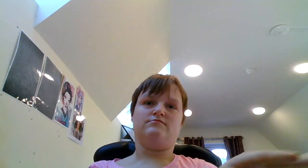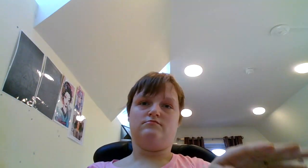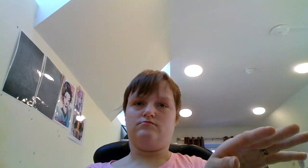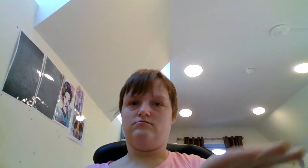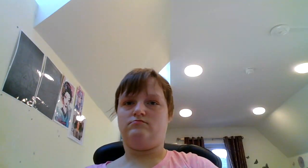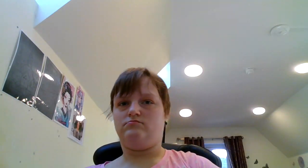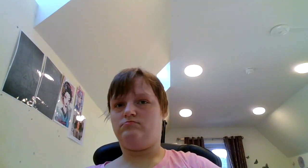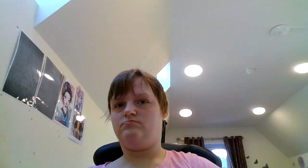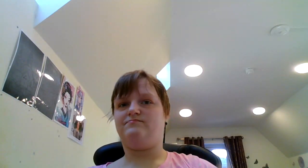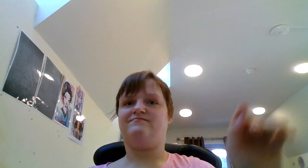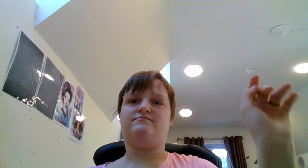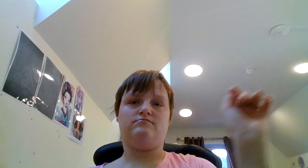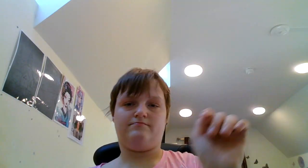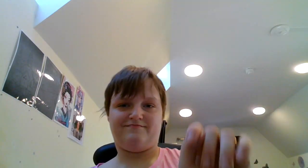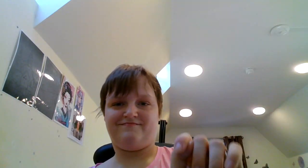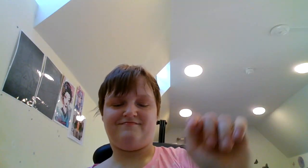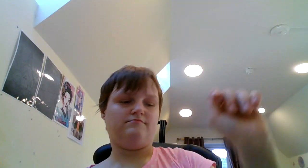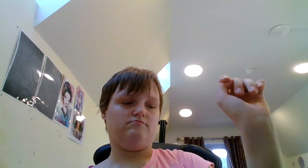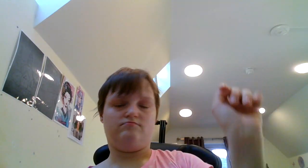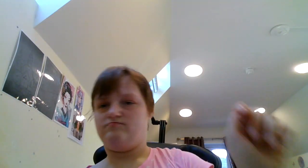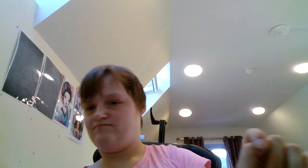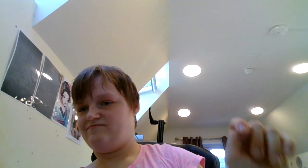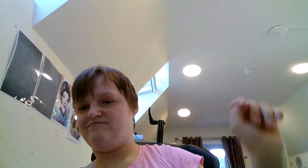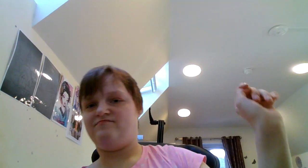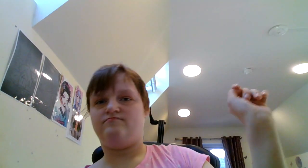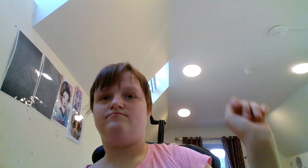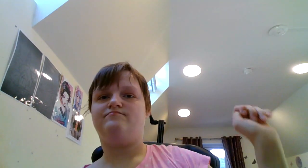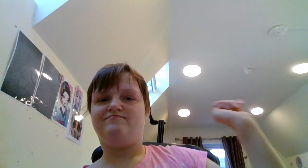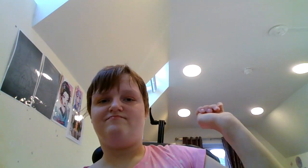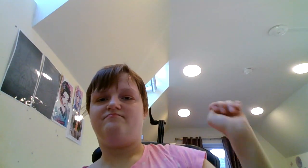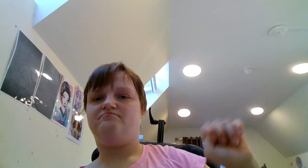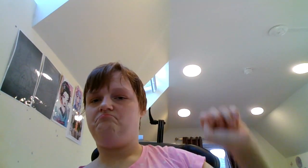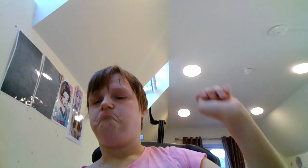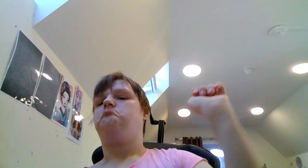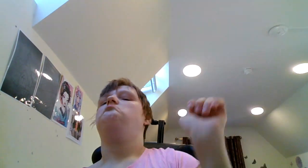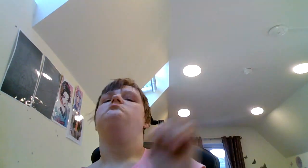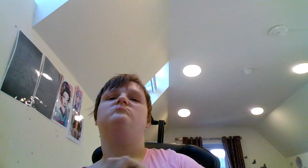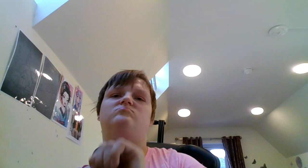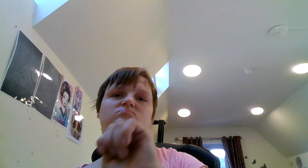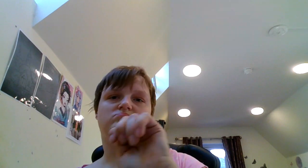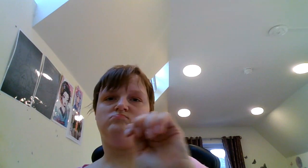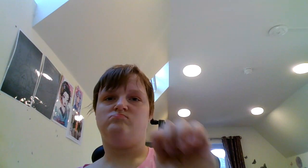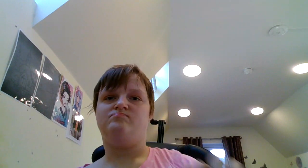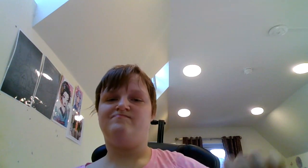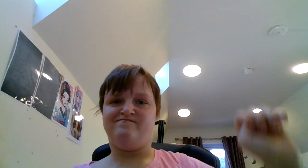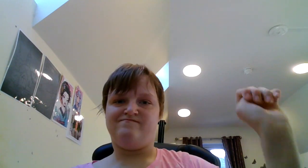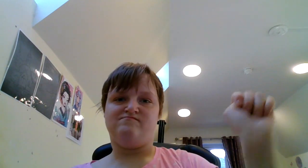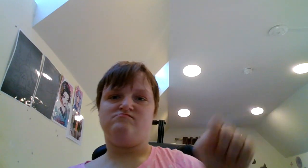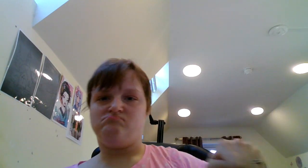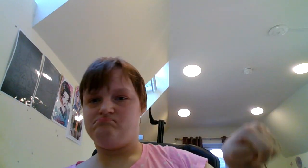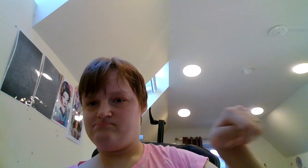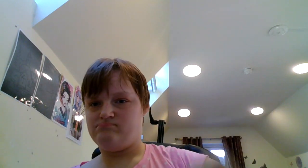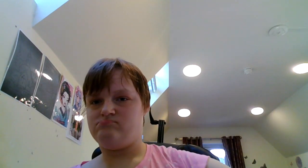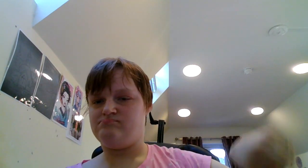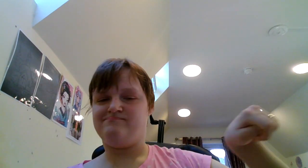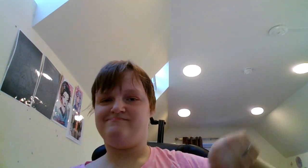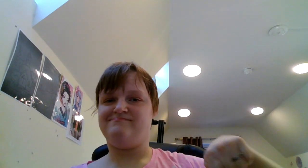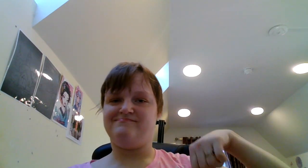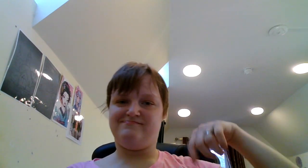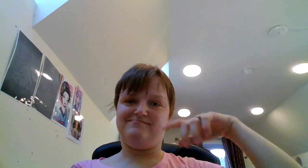called "The Effects Produced on Diabetes by Extracts of Pancreas" at a meeting of the Association of